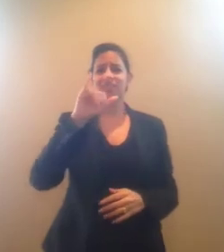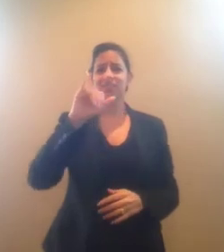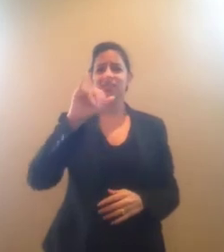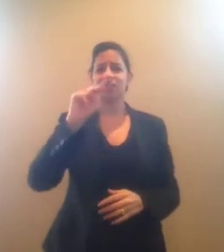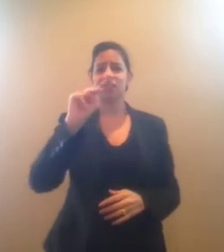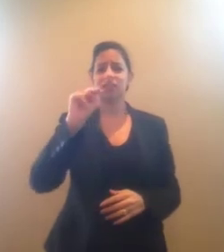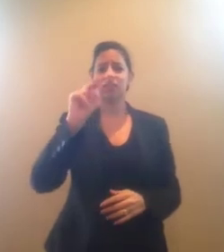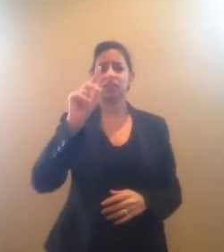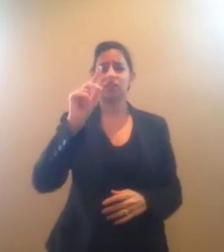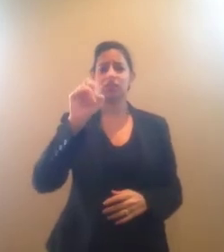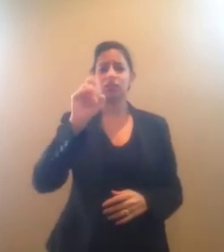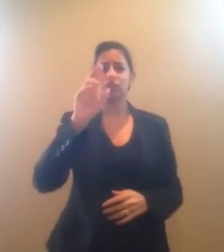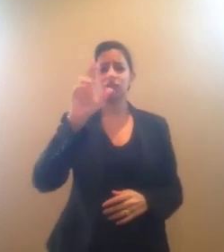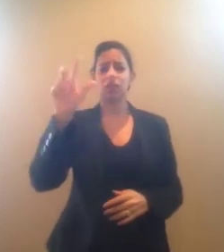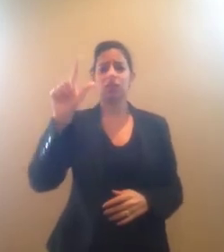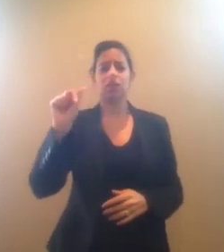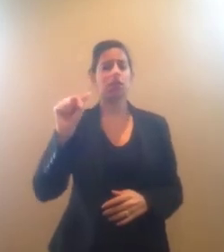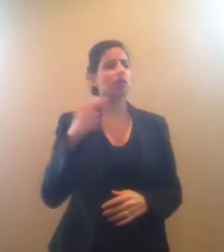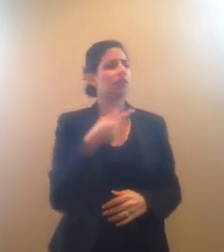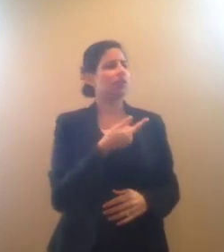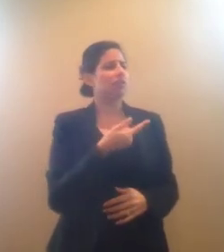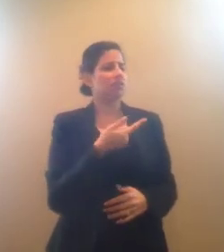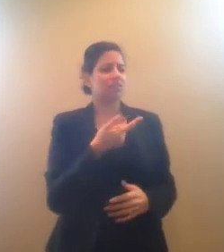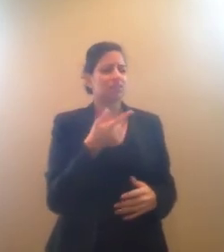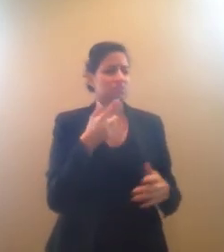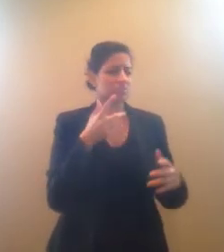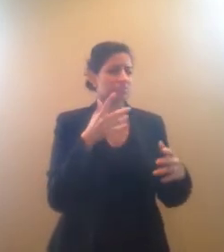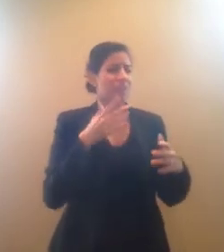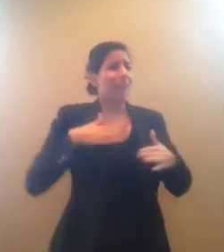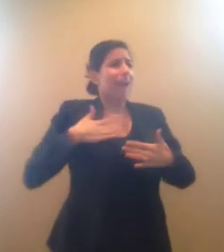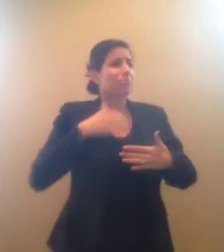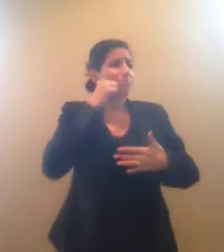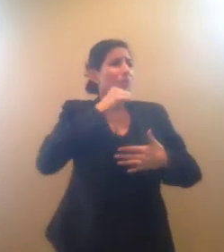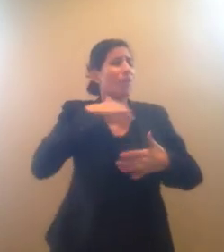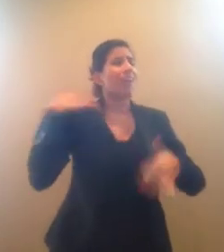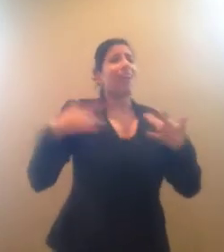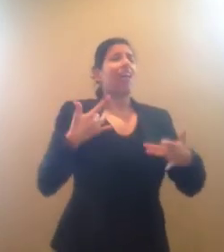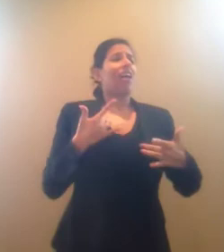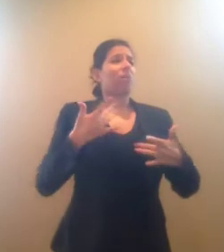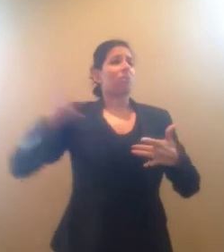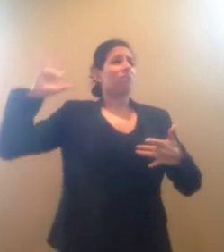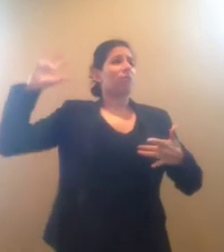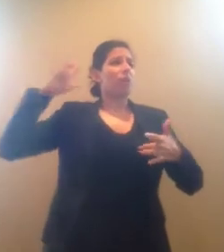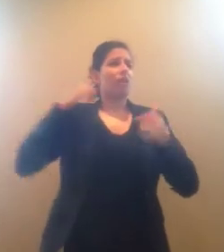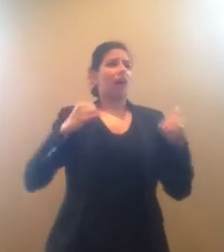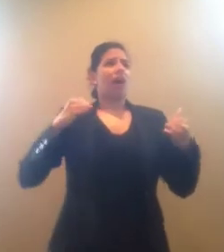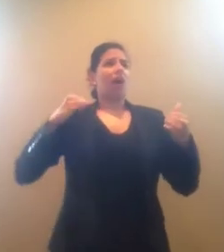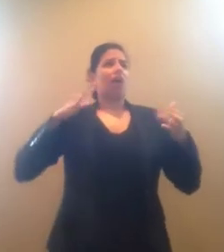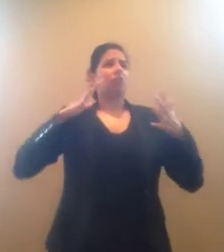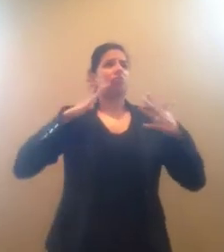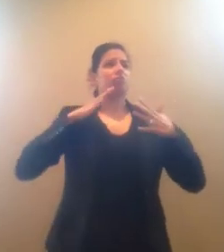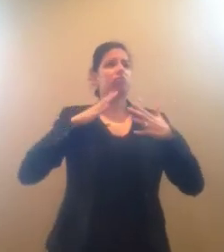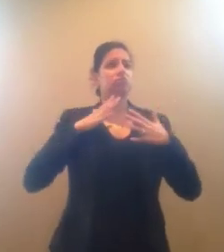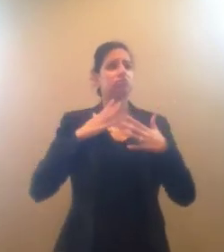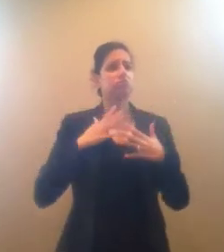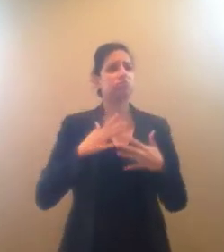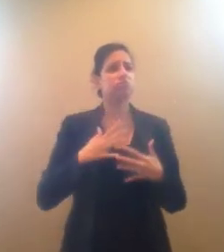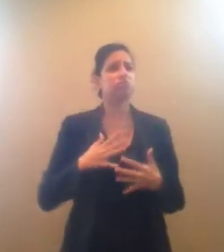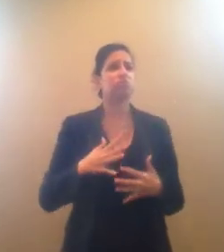very withdrawn, being enslaved by this family. And I was really appalled, and I couldn't figure out what to do. And the more I tried talking to him,